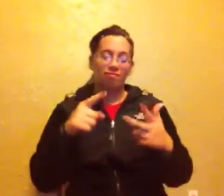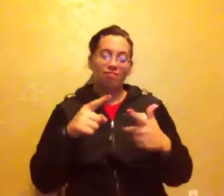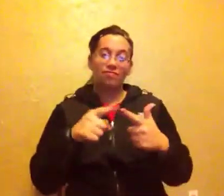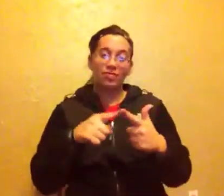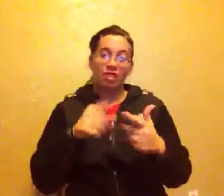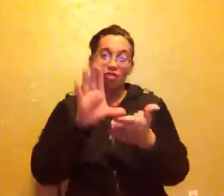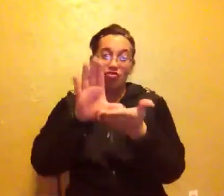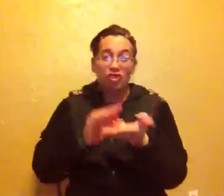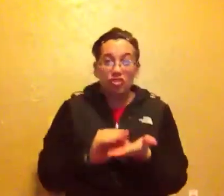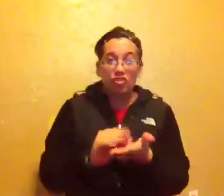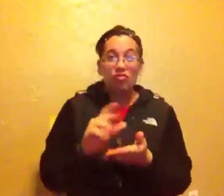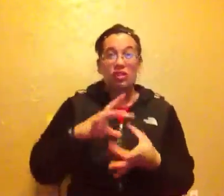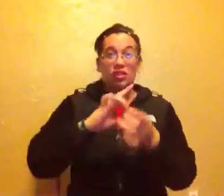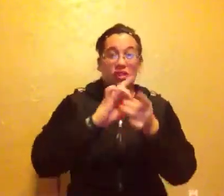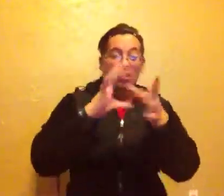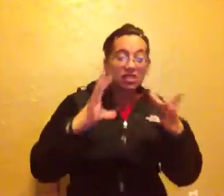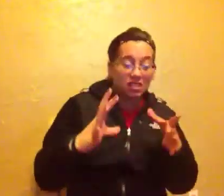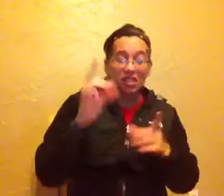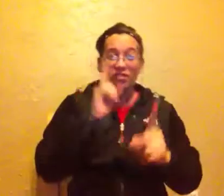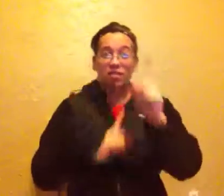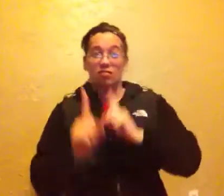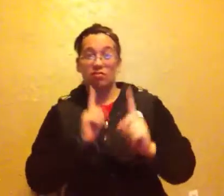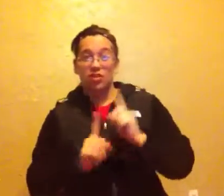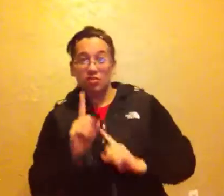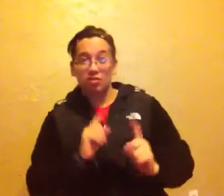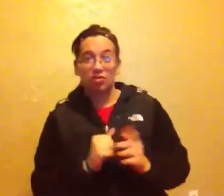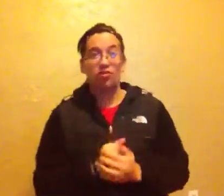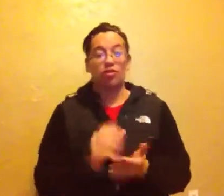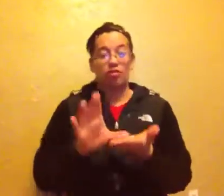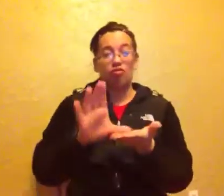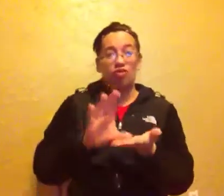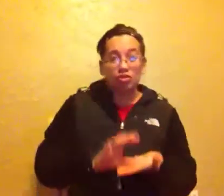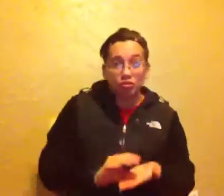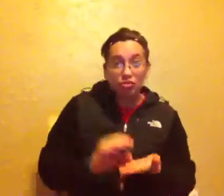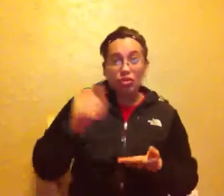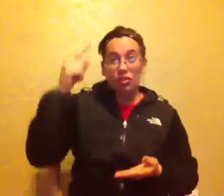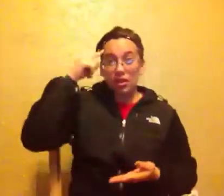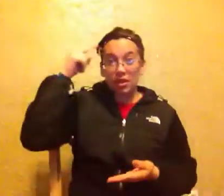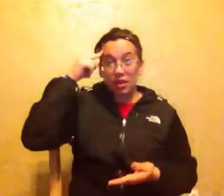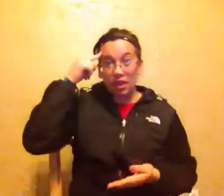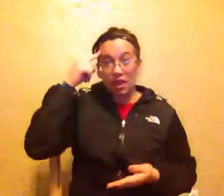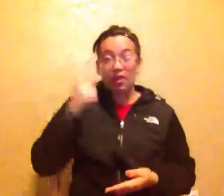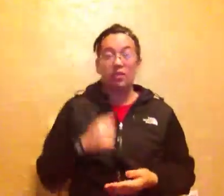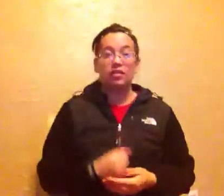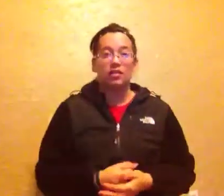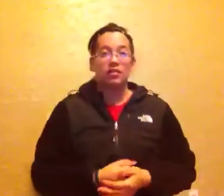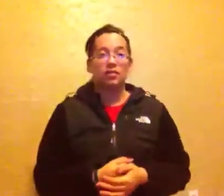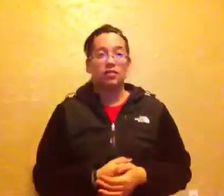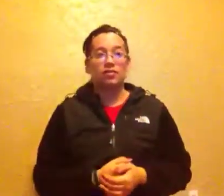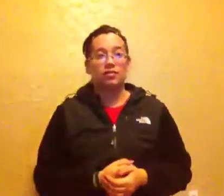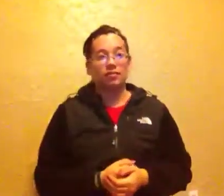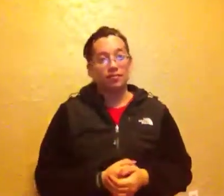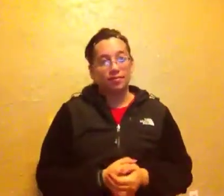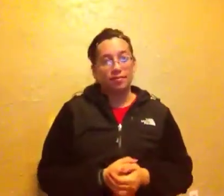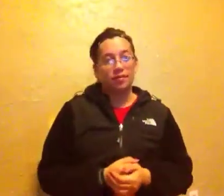from connections to other people, a reduction in thought process, and things like that, which are not as noticeable as the